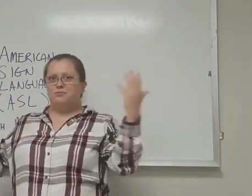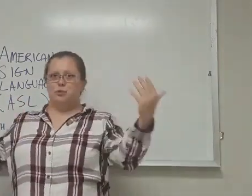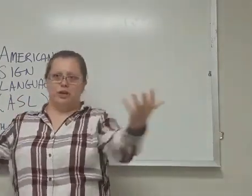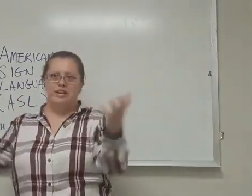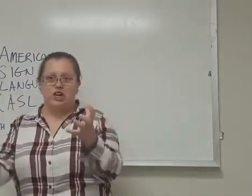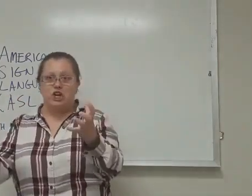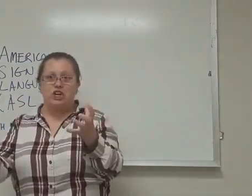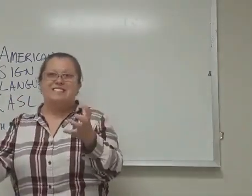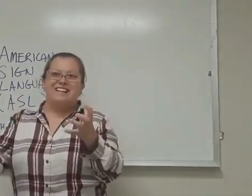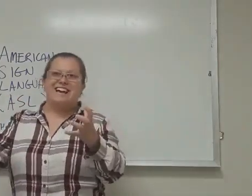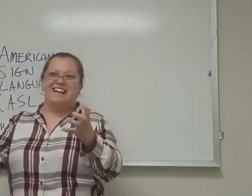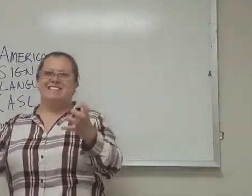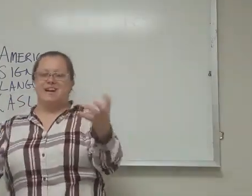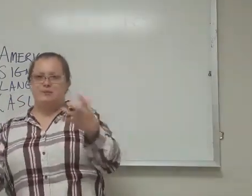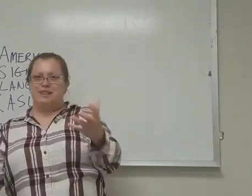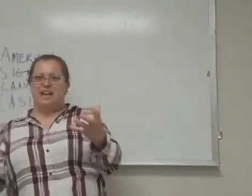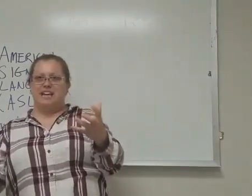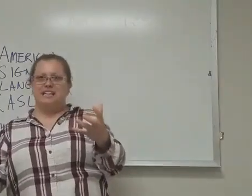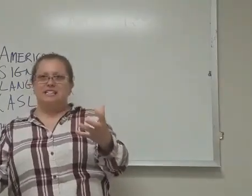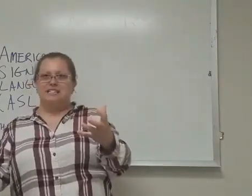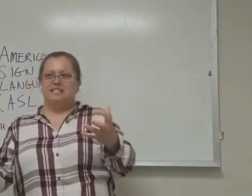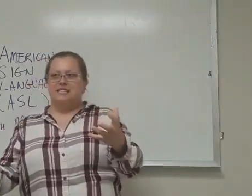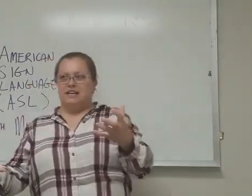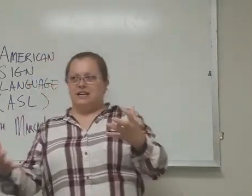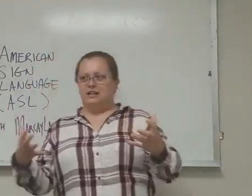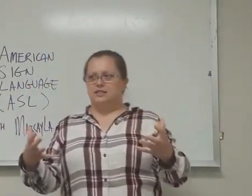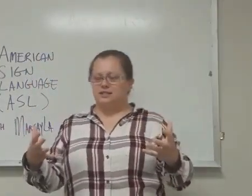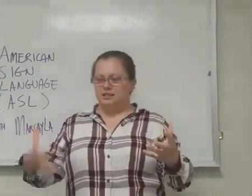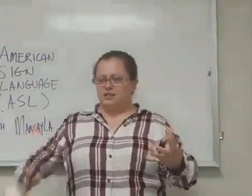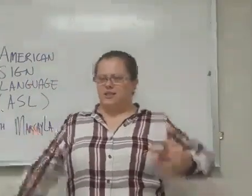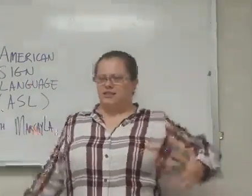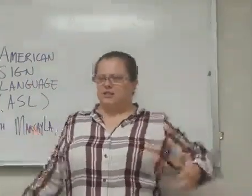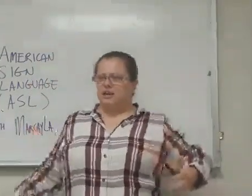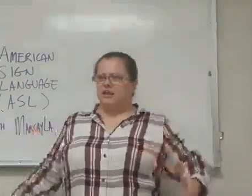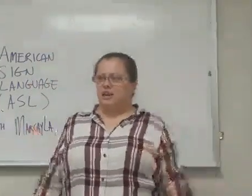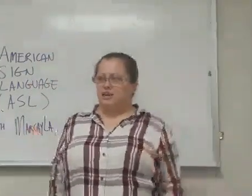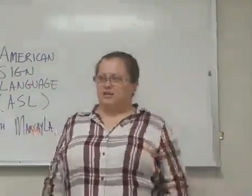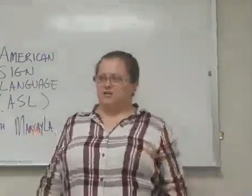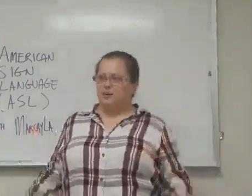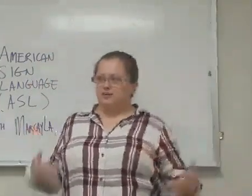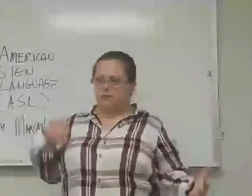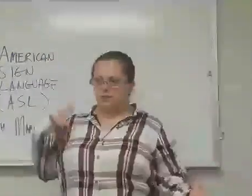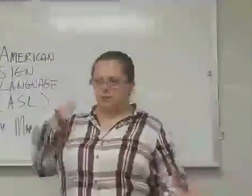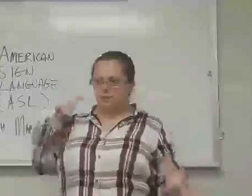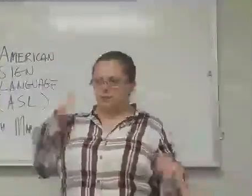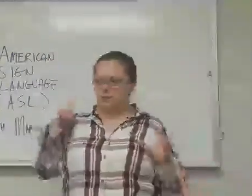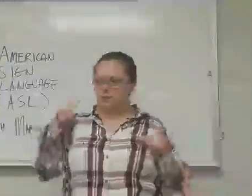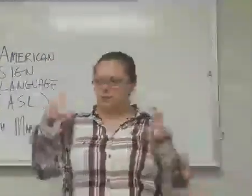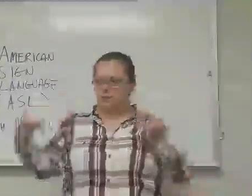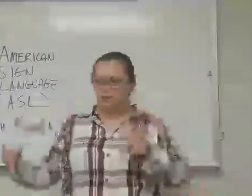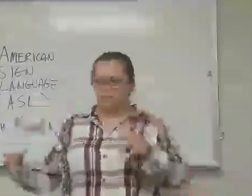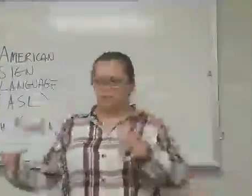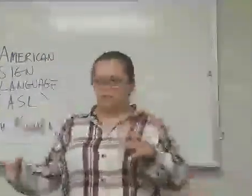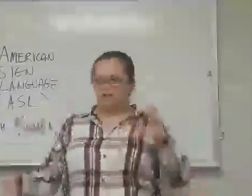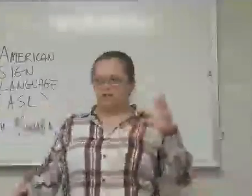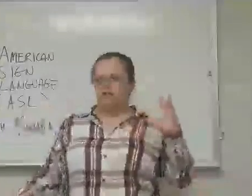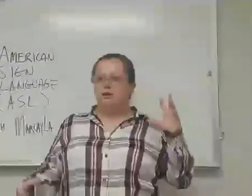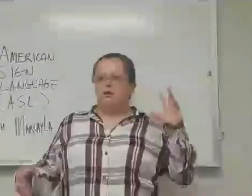we're here, Right. type of thing. It's kind of hard to explain until you kind of get into the community and